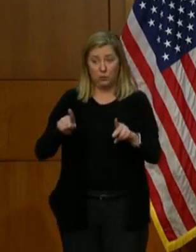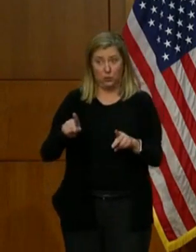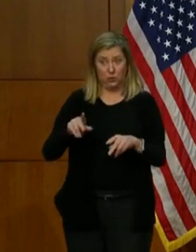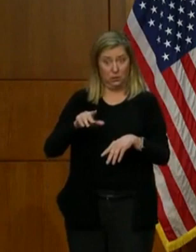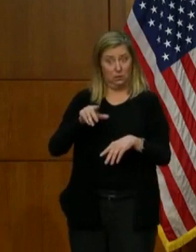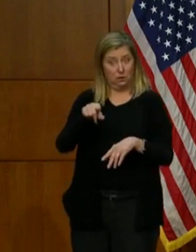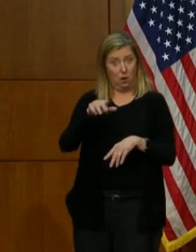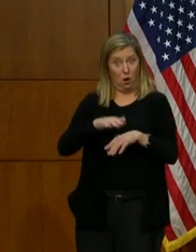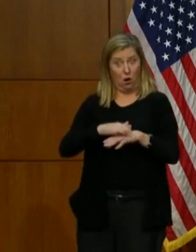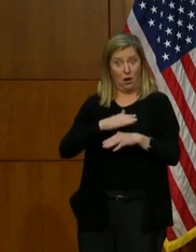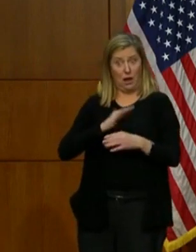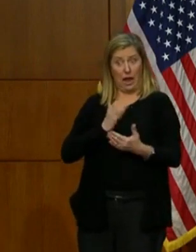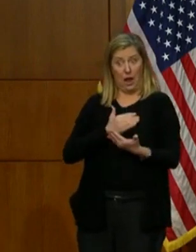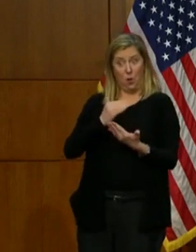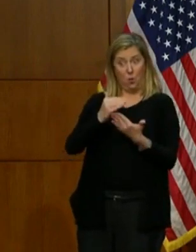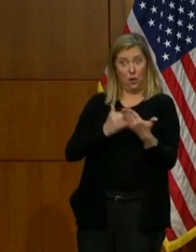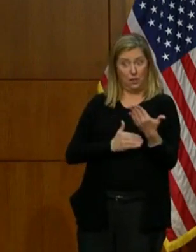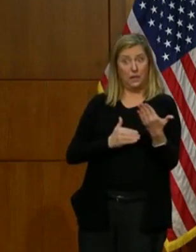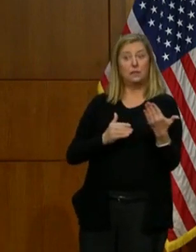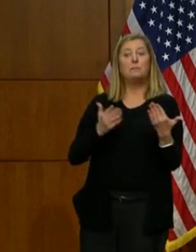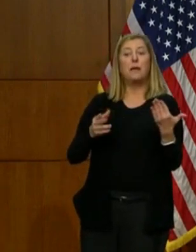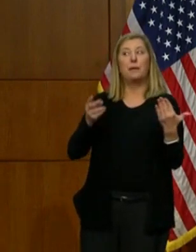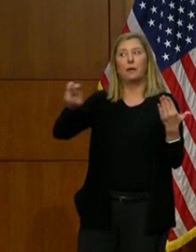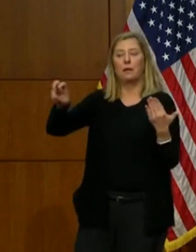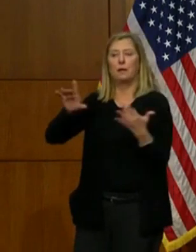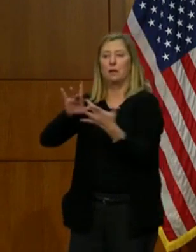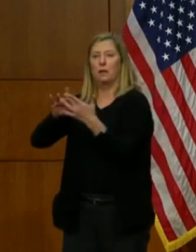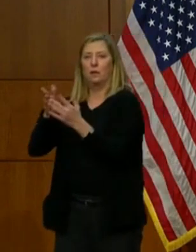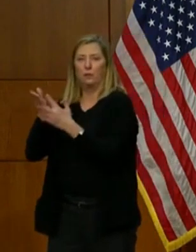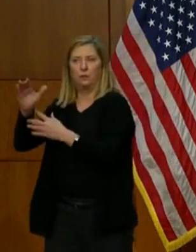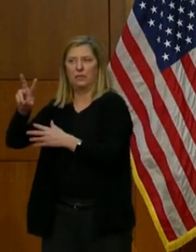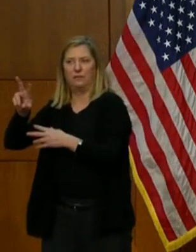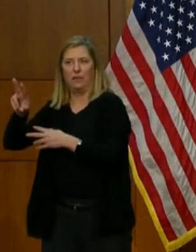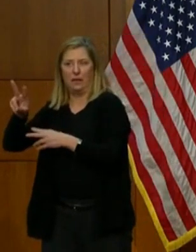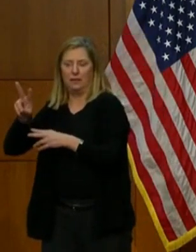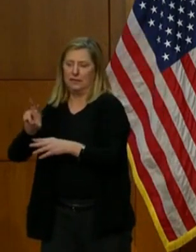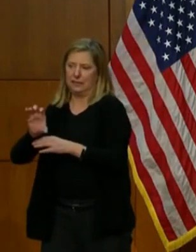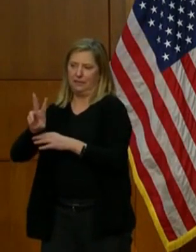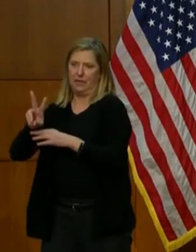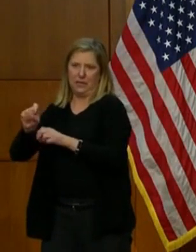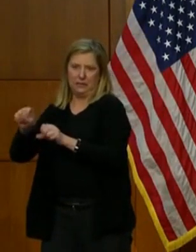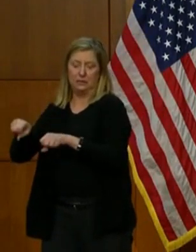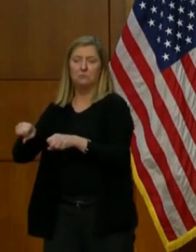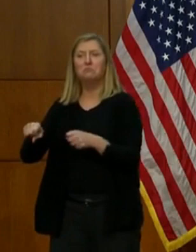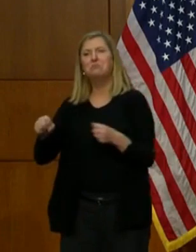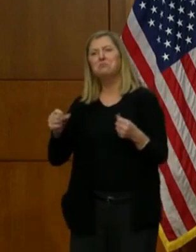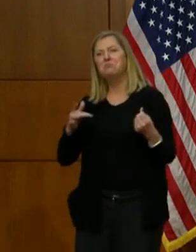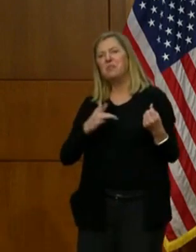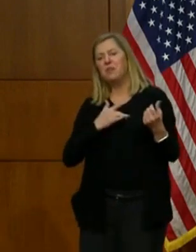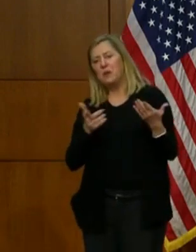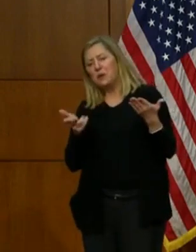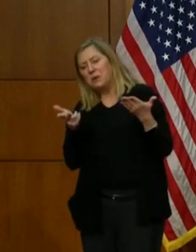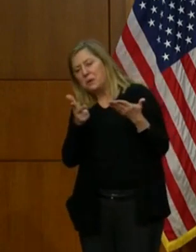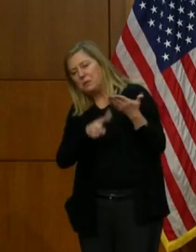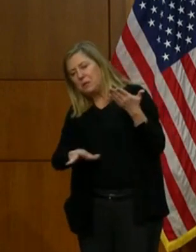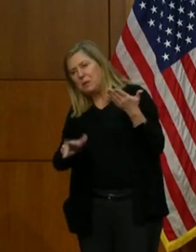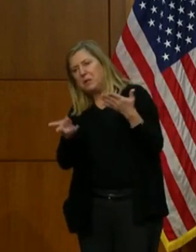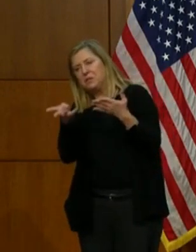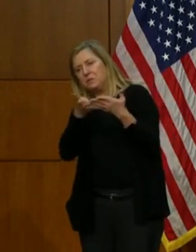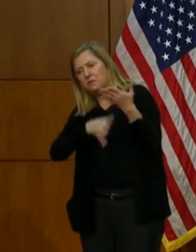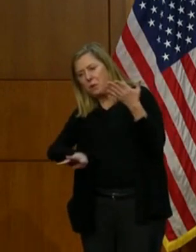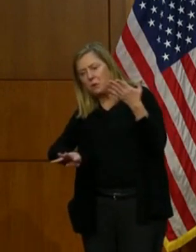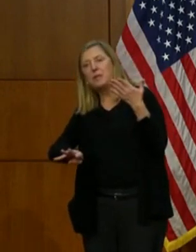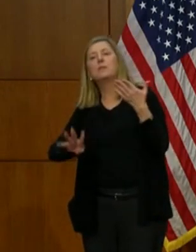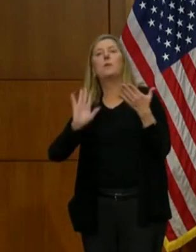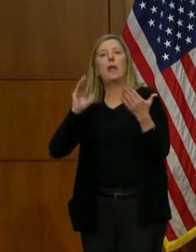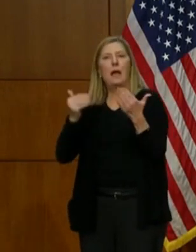our pre-registration list to access them. And then as new pharmacies come on board, we anticipate 3 to 4 weeks down the road, we'll see new